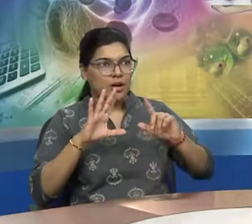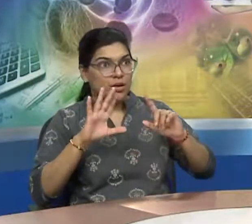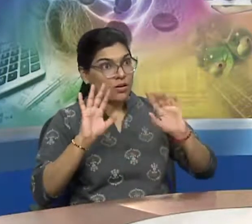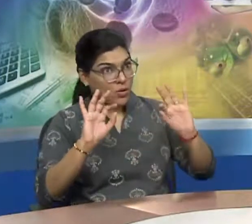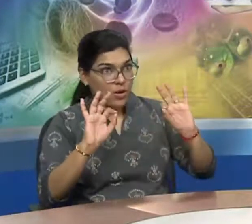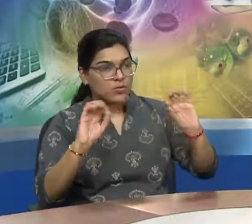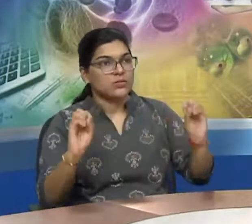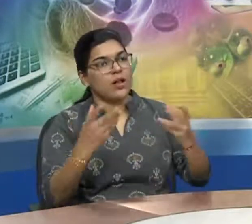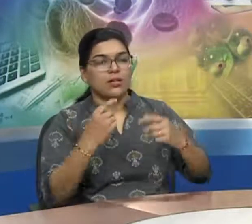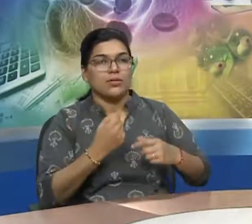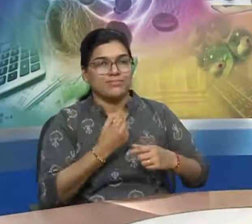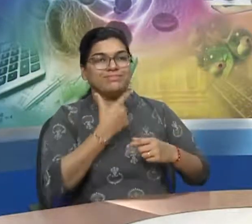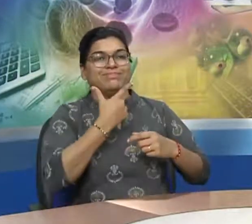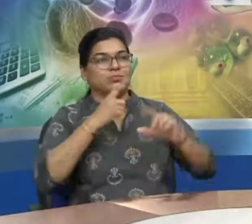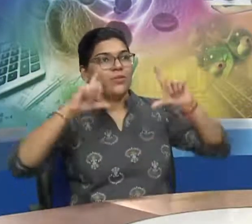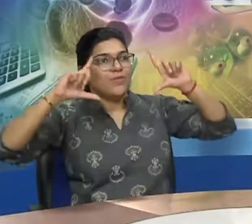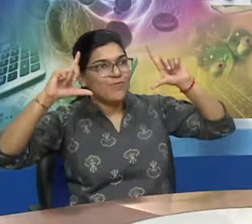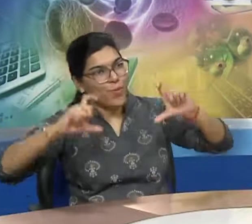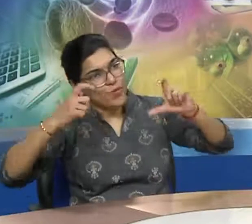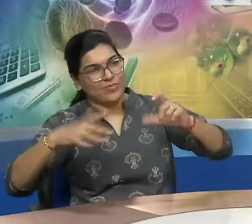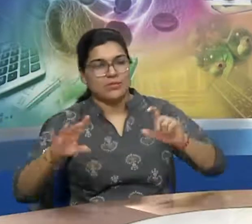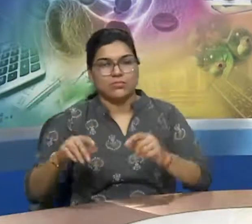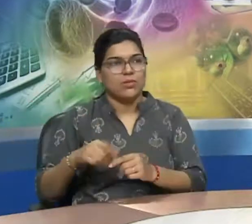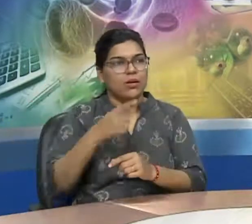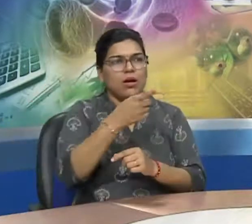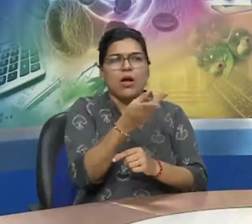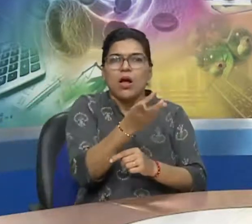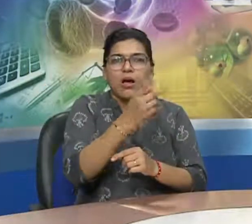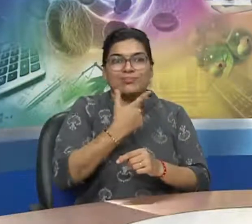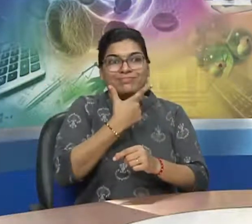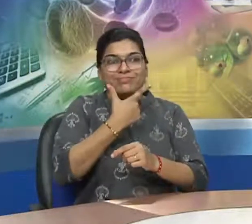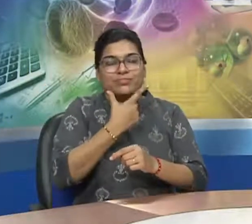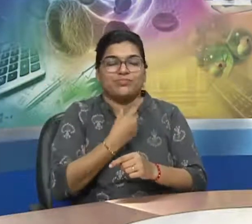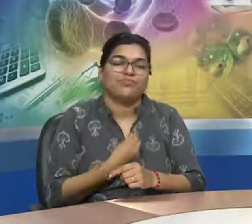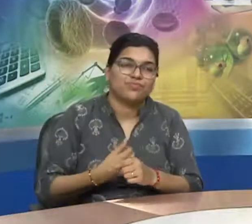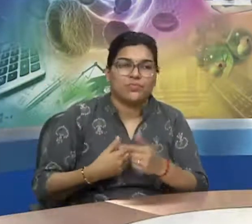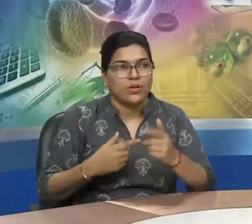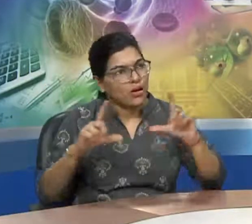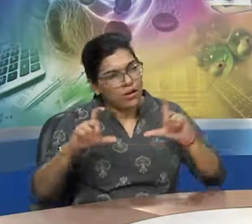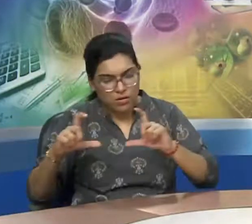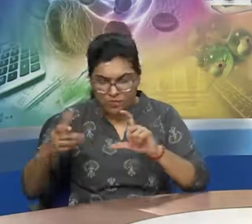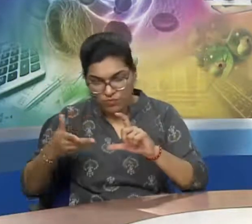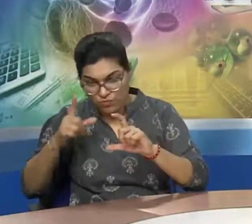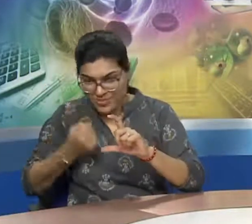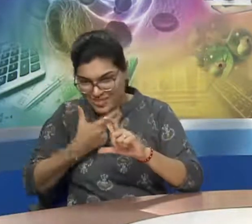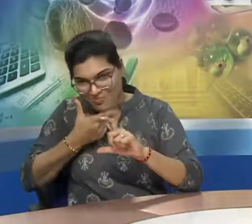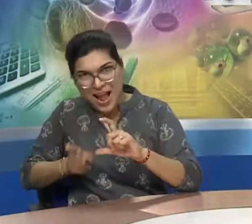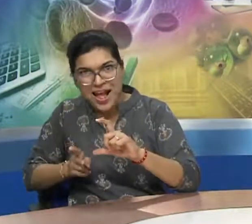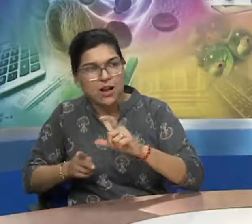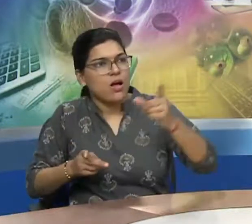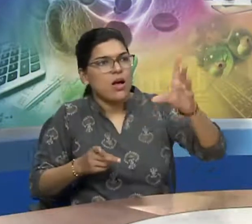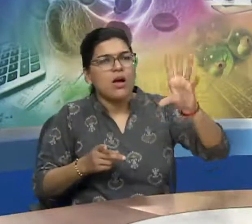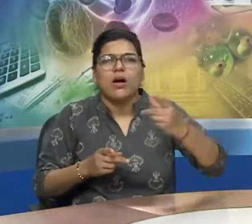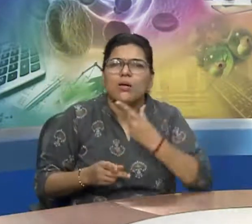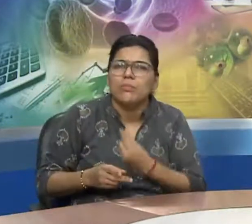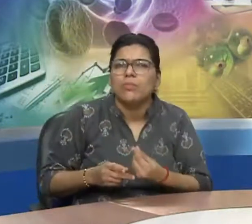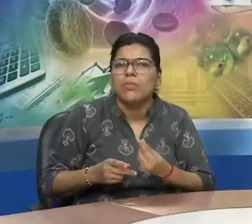Meaning is shown on the right side. It means a smile which remains fixed and does